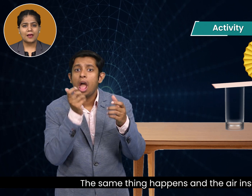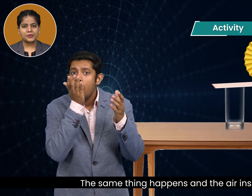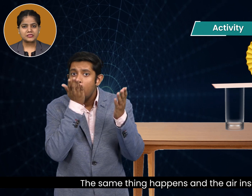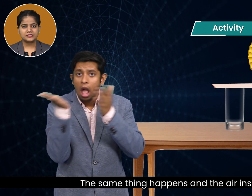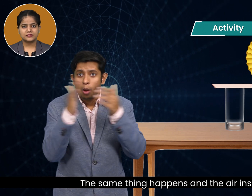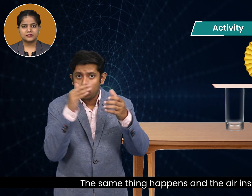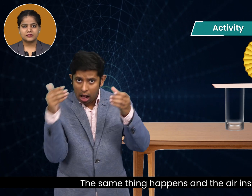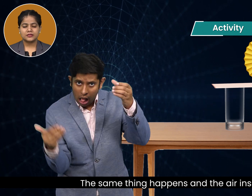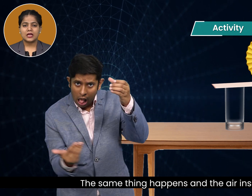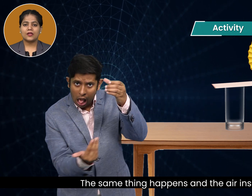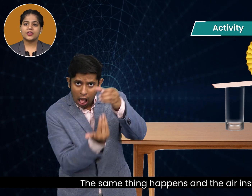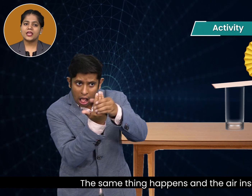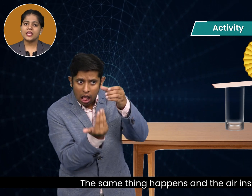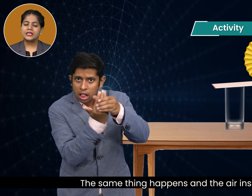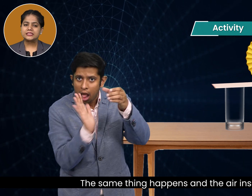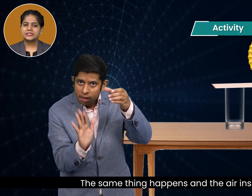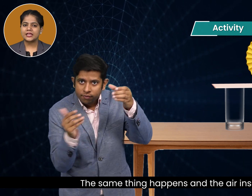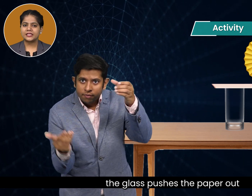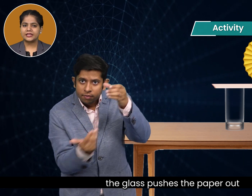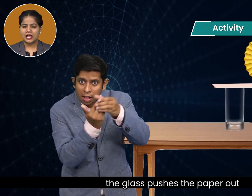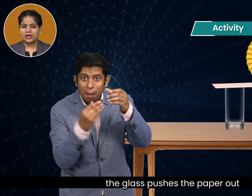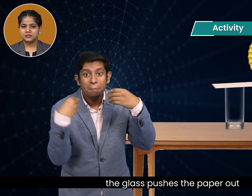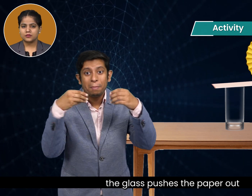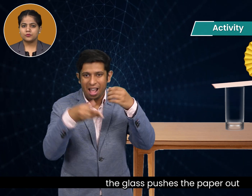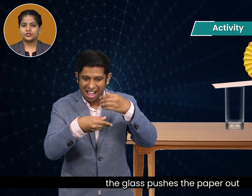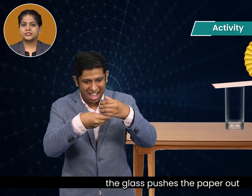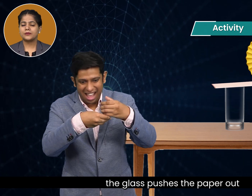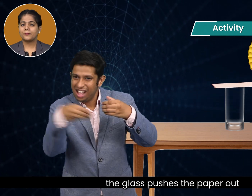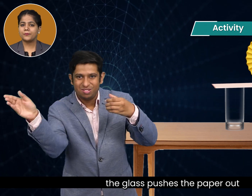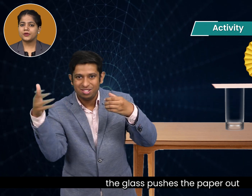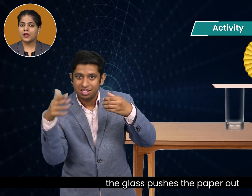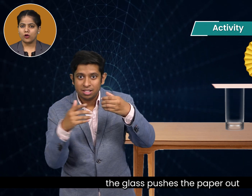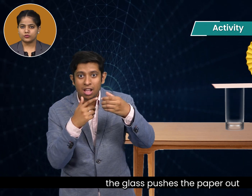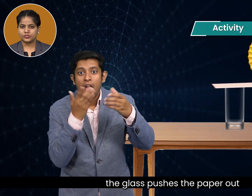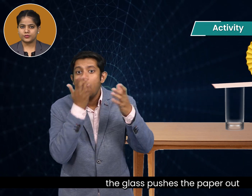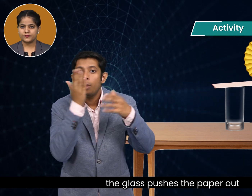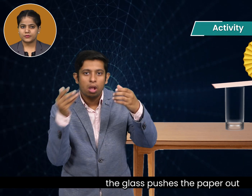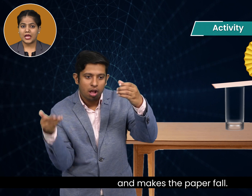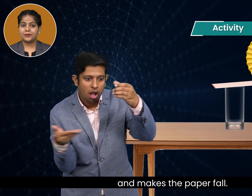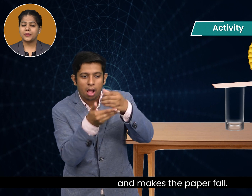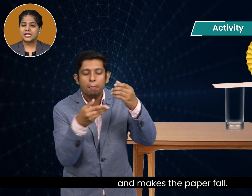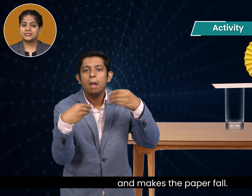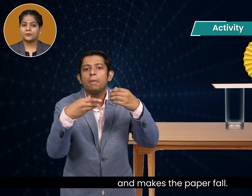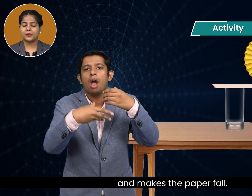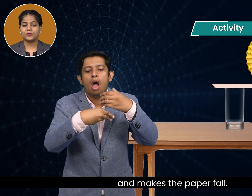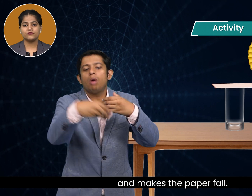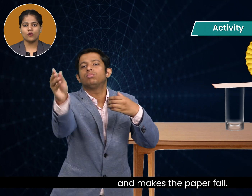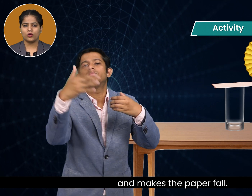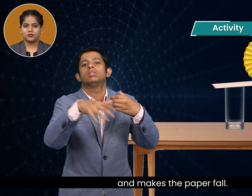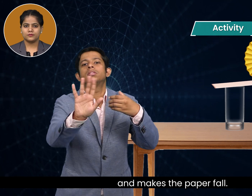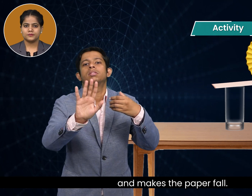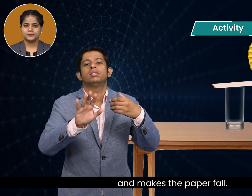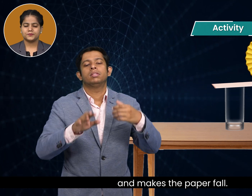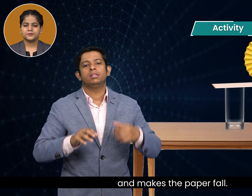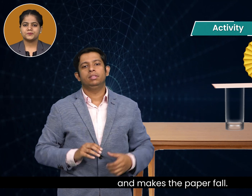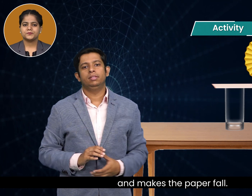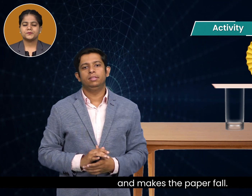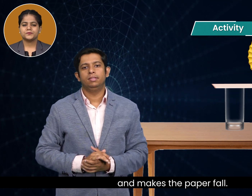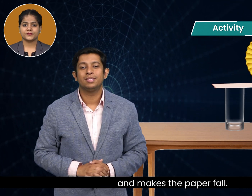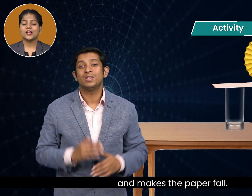thing happens and the air inside the glass pushes the paper out and makes the paper fall.